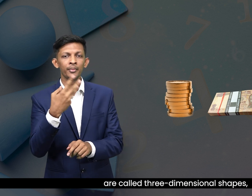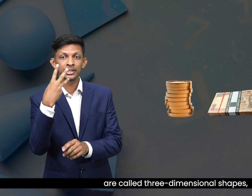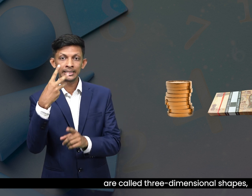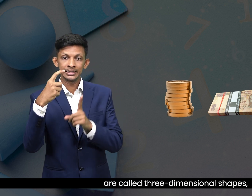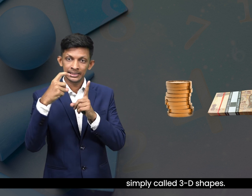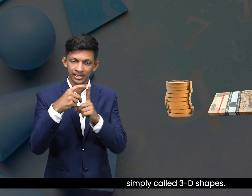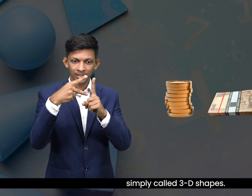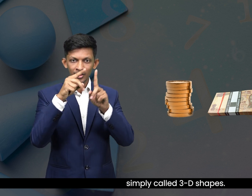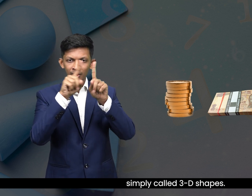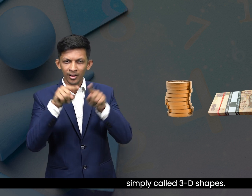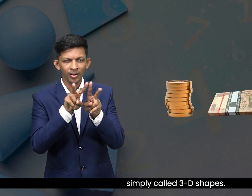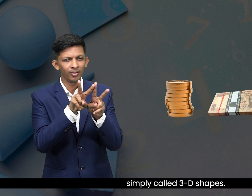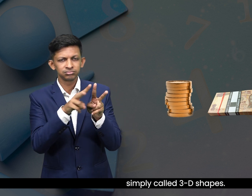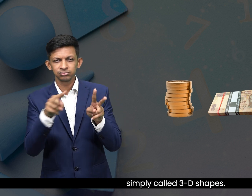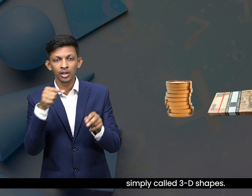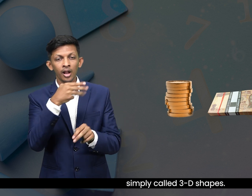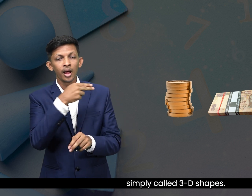shapes, simply called 3D shapes.